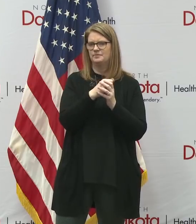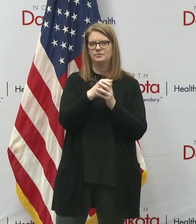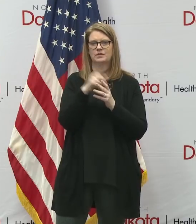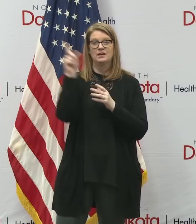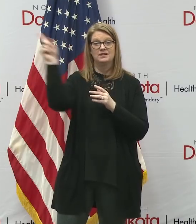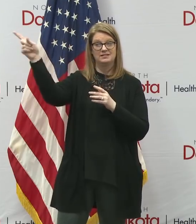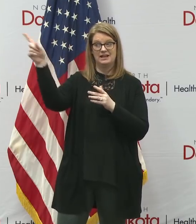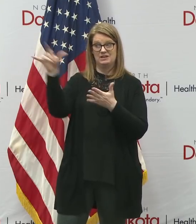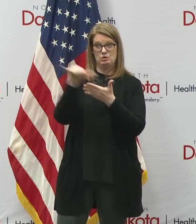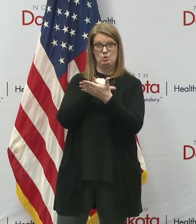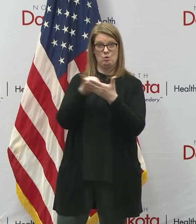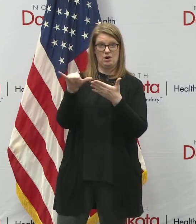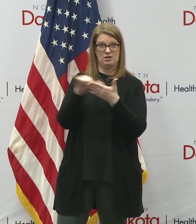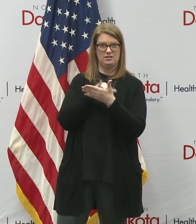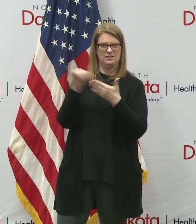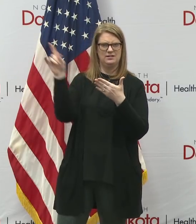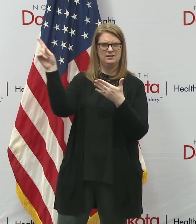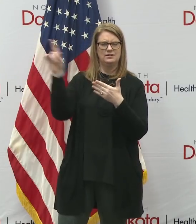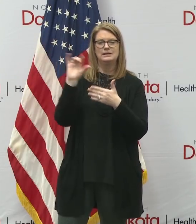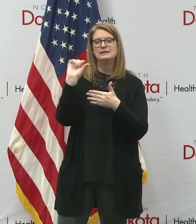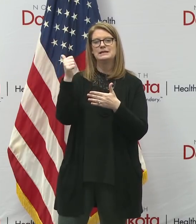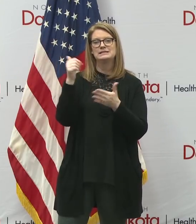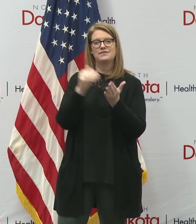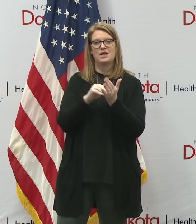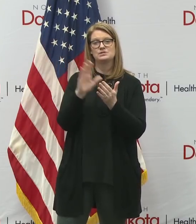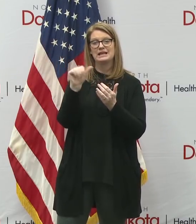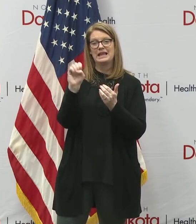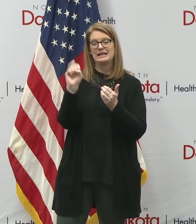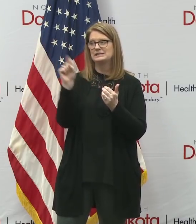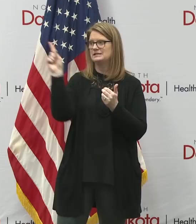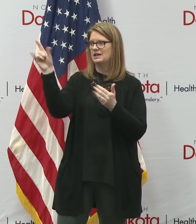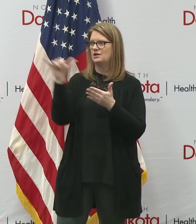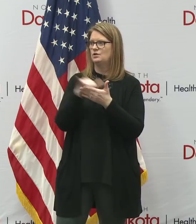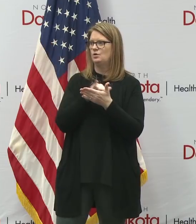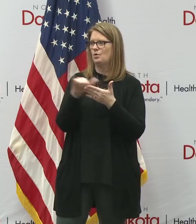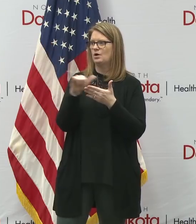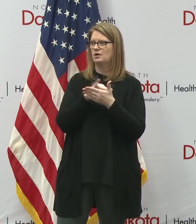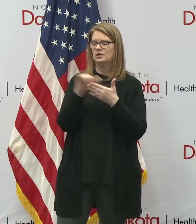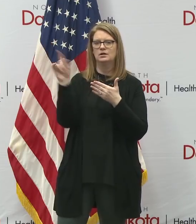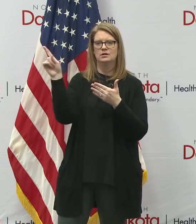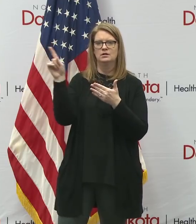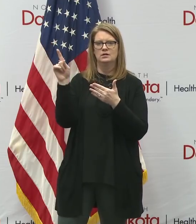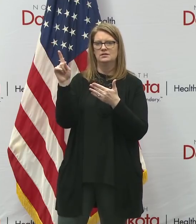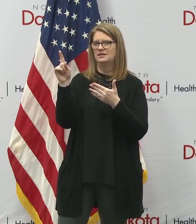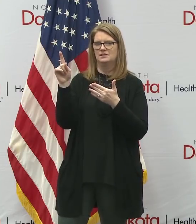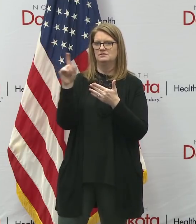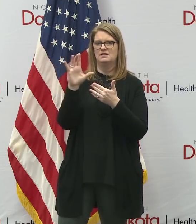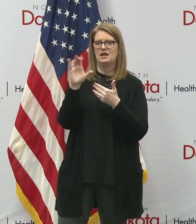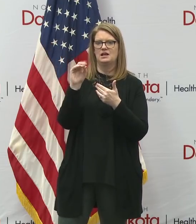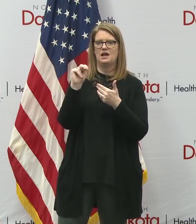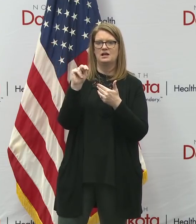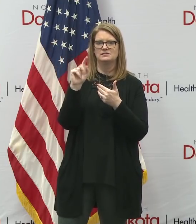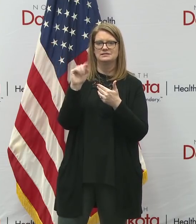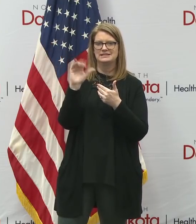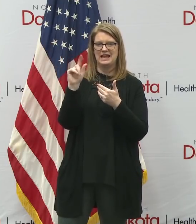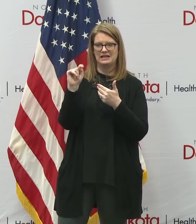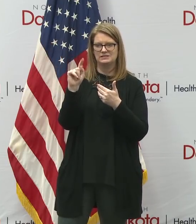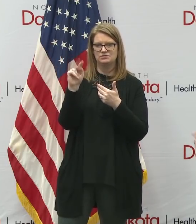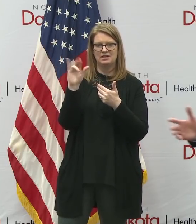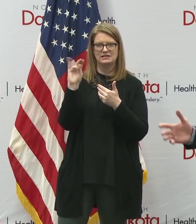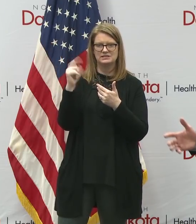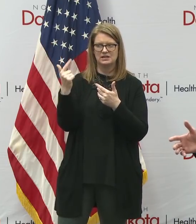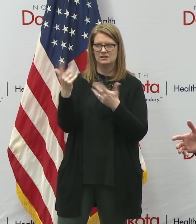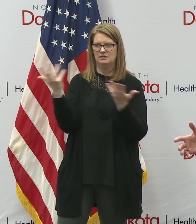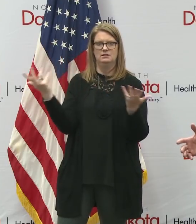York, when you get into the tens of thousands of cases, then you're well beyond contact tracing becoming really effective because you don't have